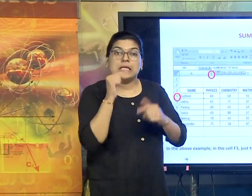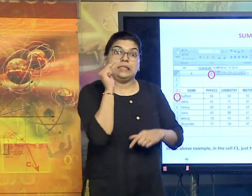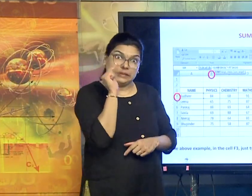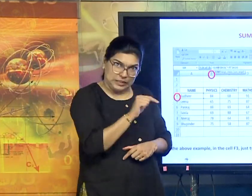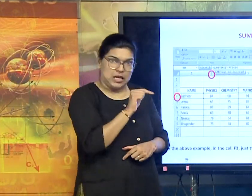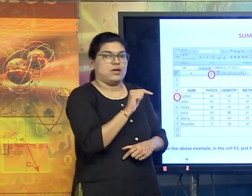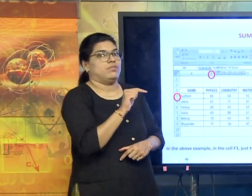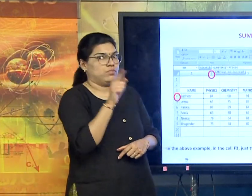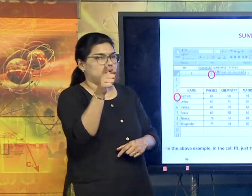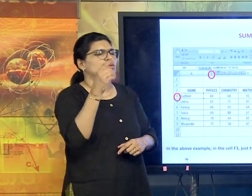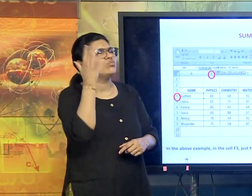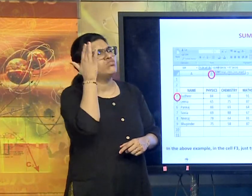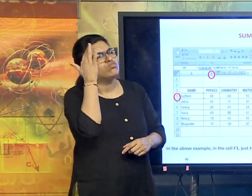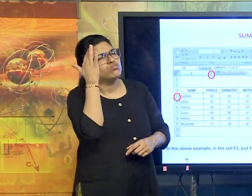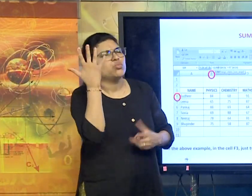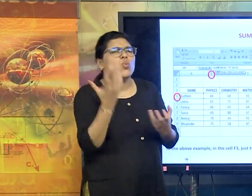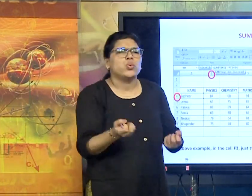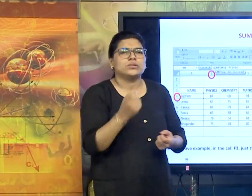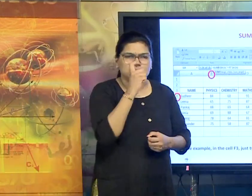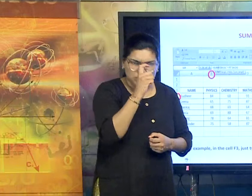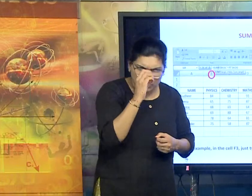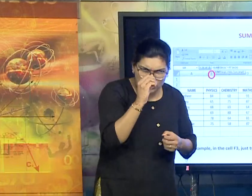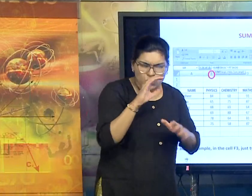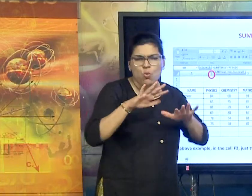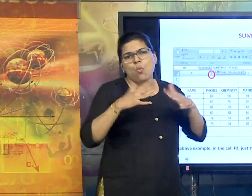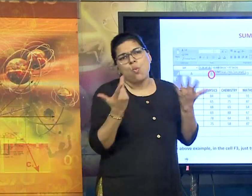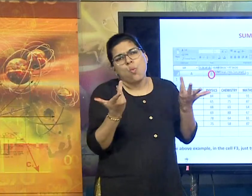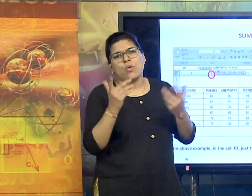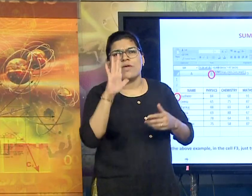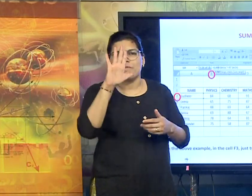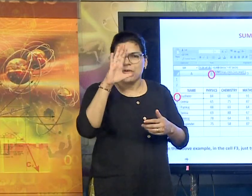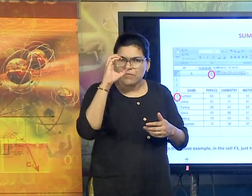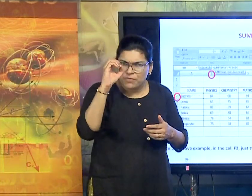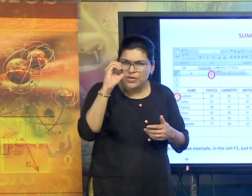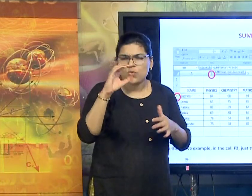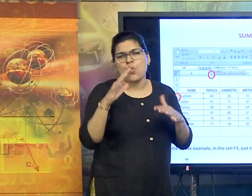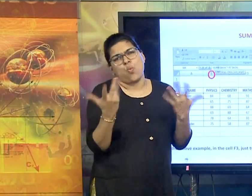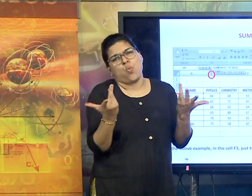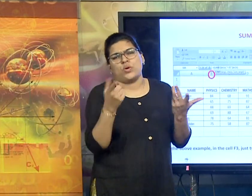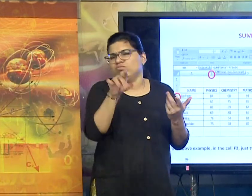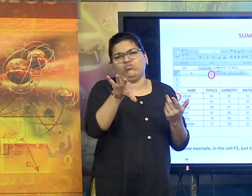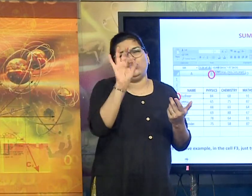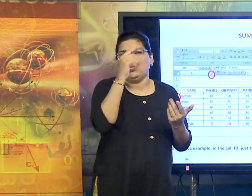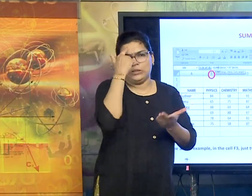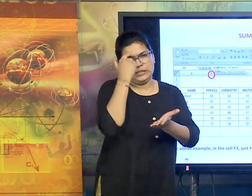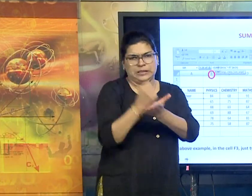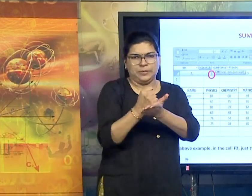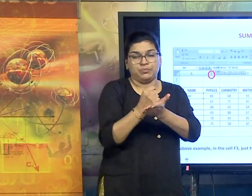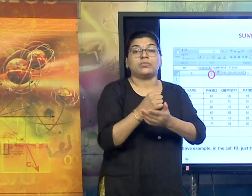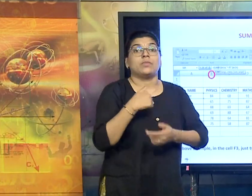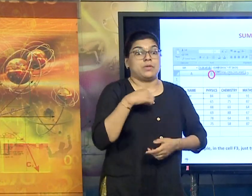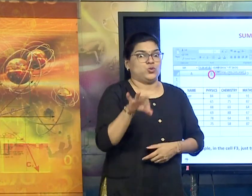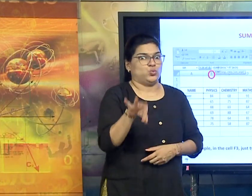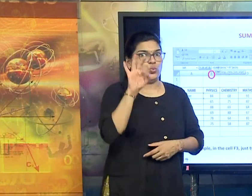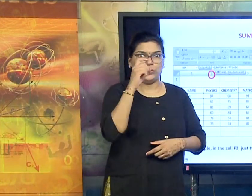Because all those numbers which are greater than 70 only those would be totaled